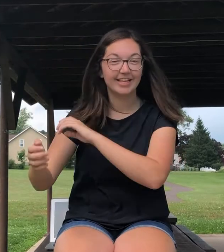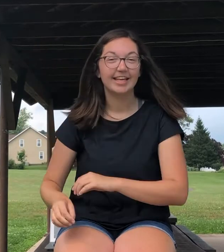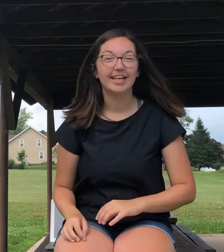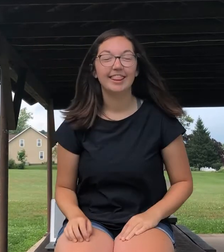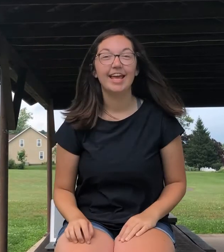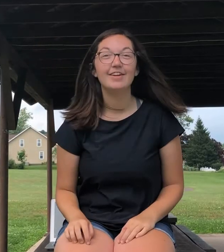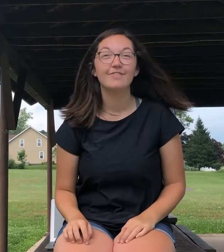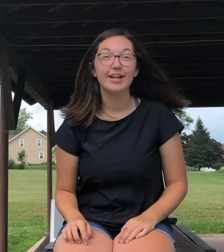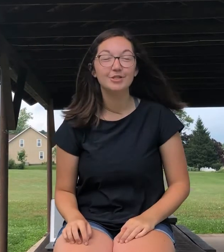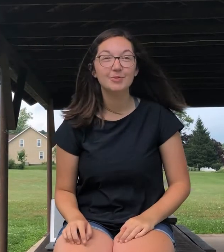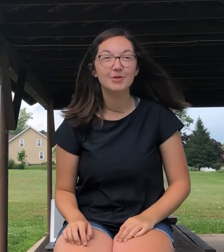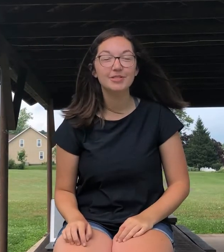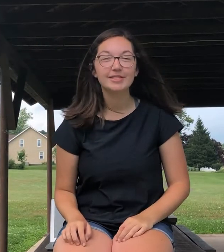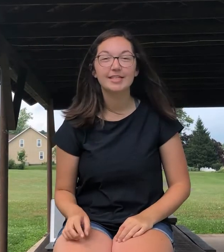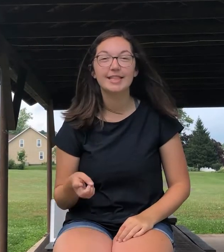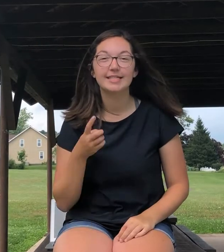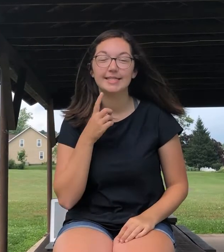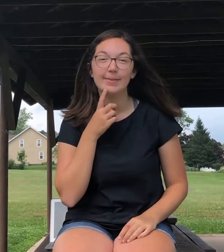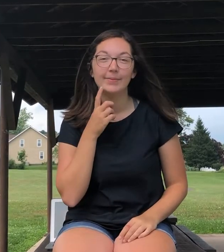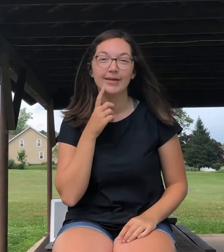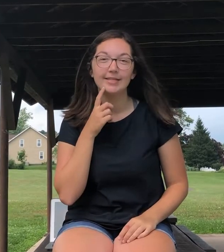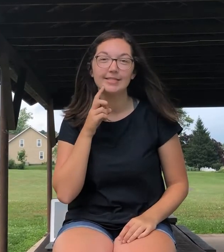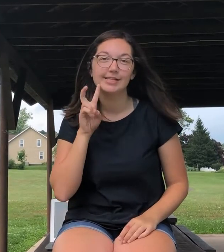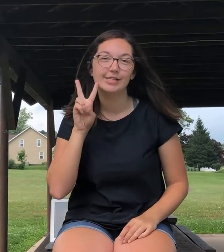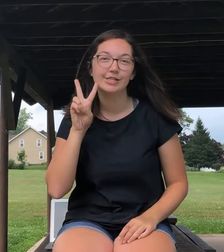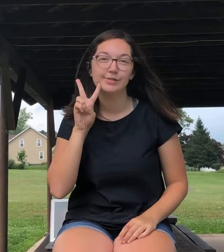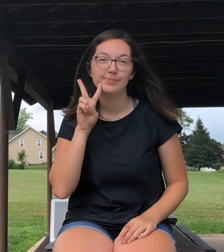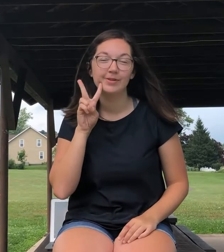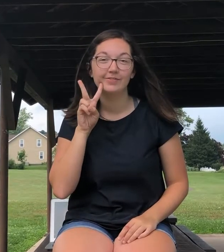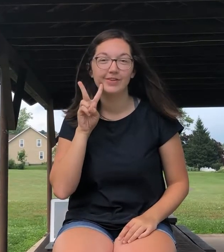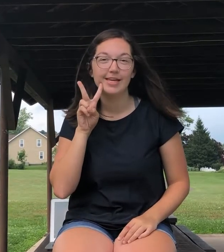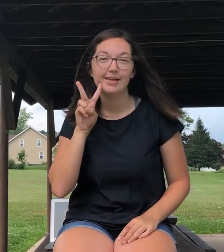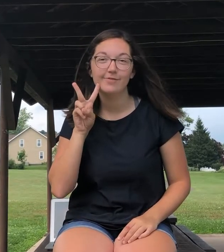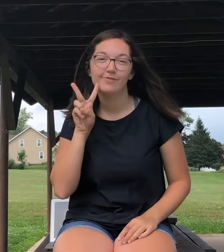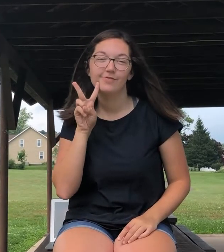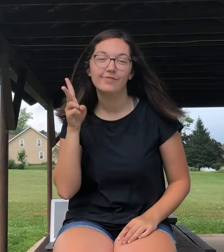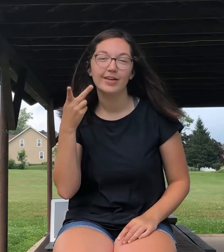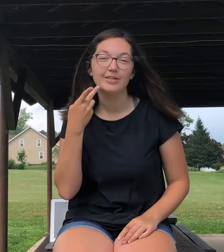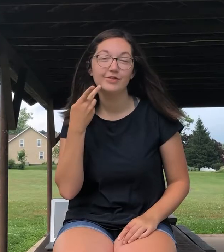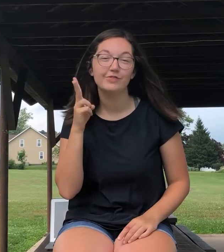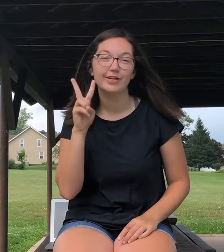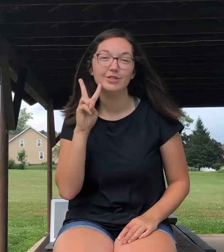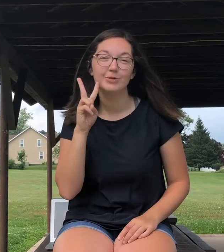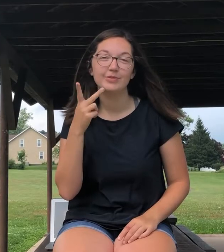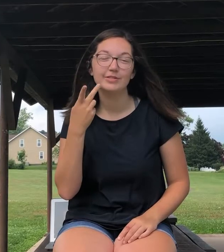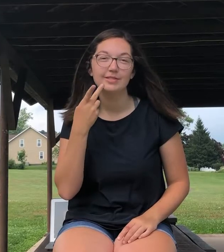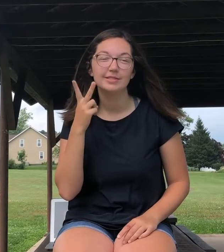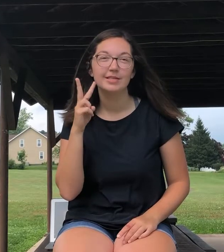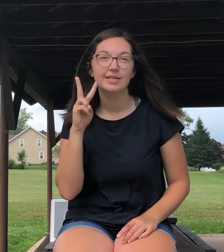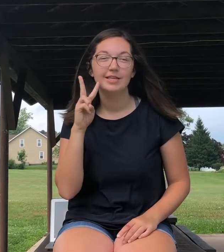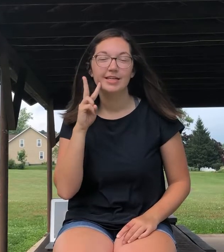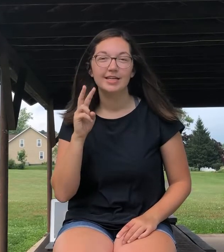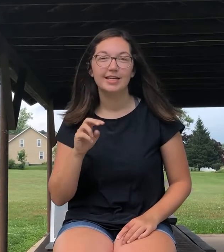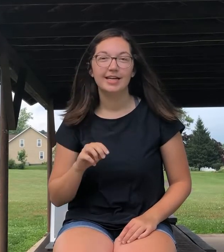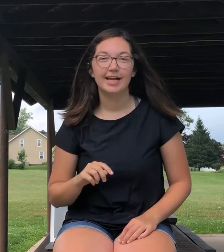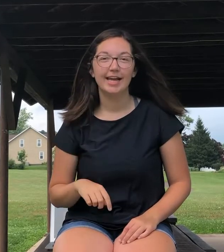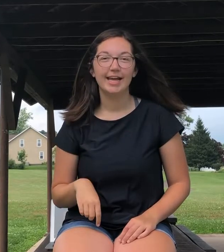Then vegetables in the same place. You're going to put a V and do vegetables. And